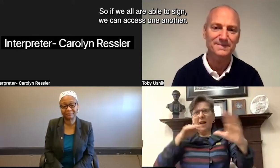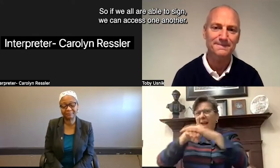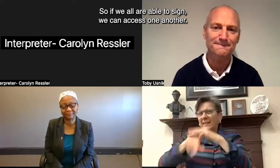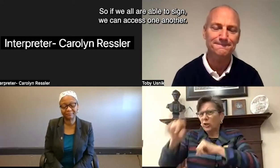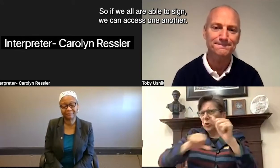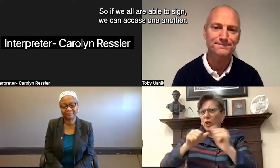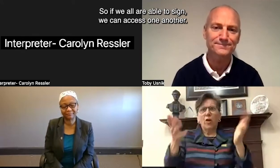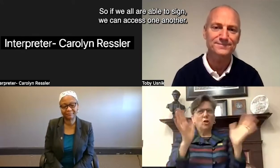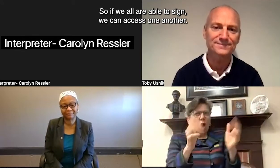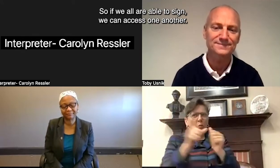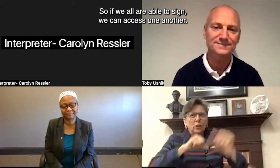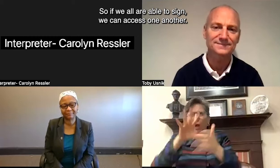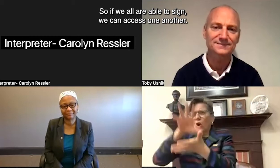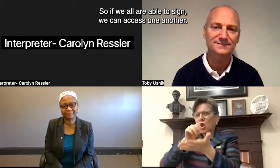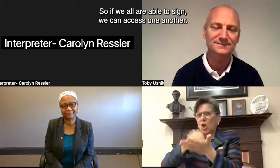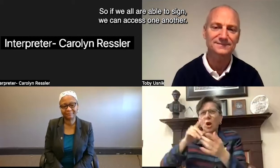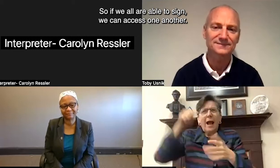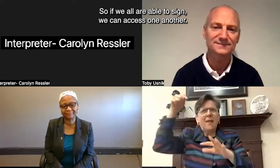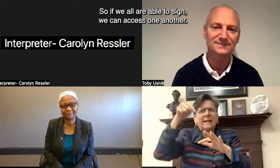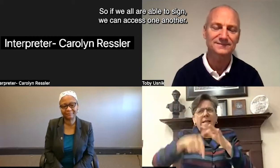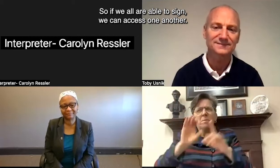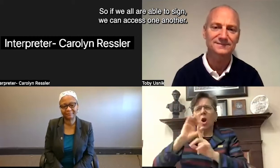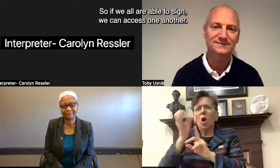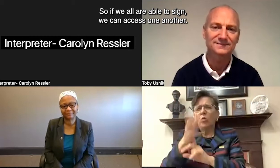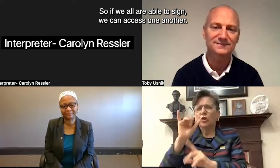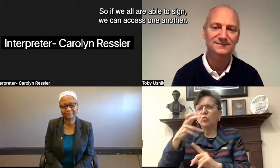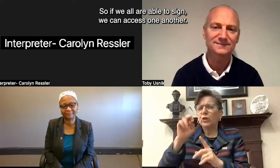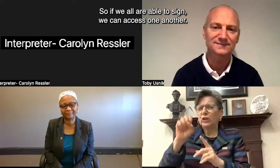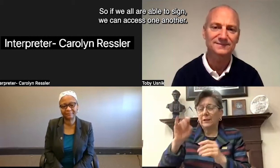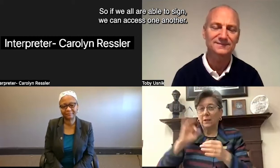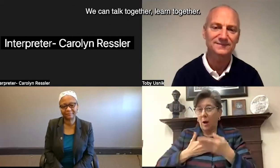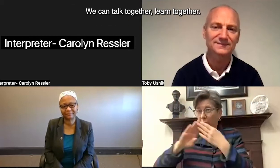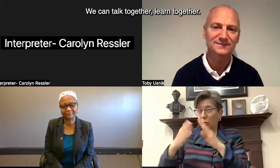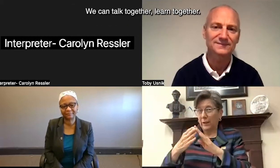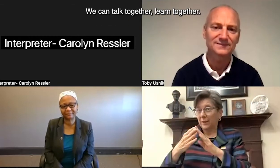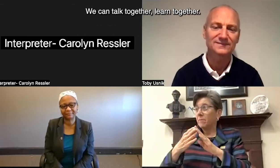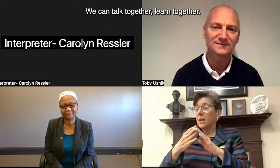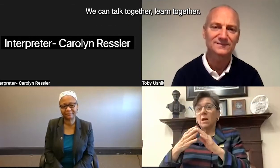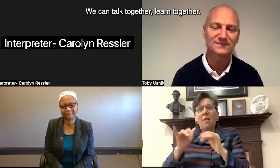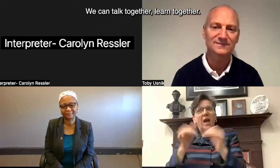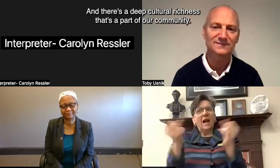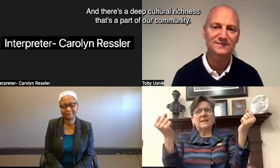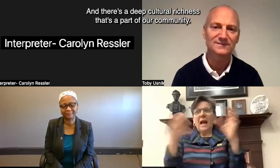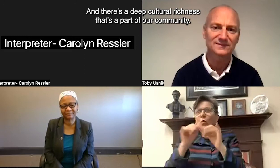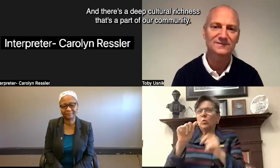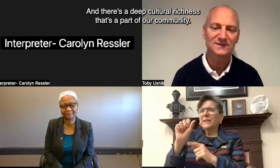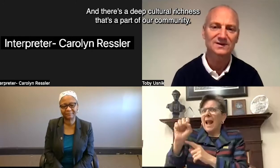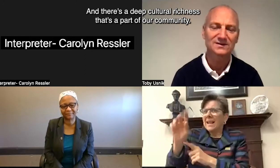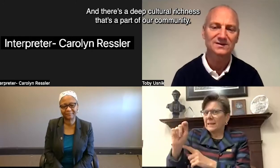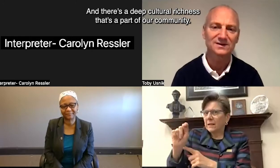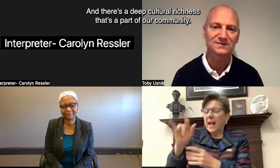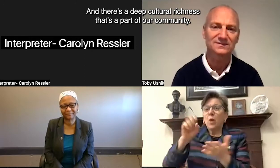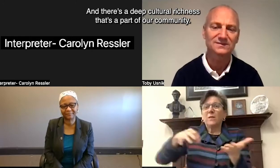if we all are able to sign, we can access one another, can talk together, learn together, and there's a deep cultural richness that's a part of our